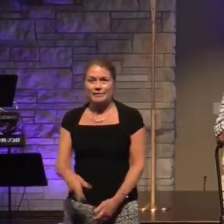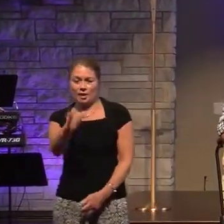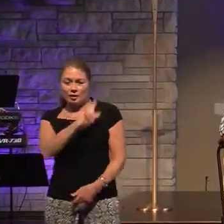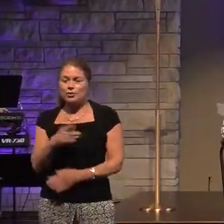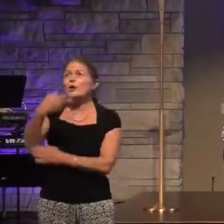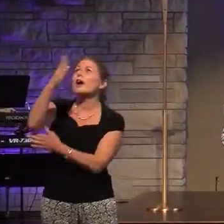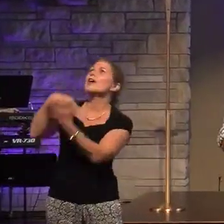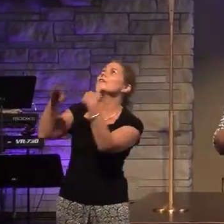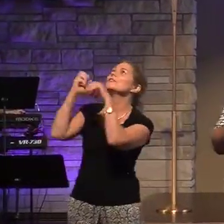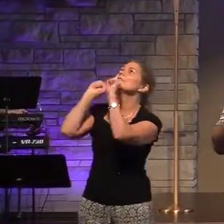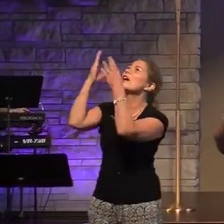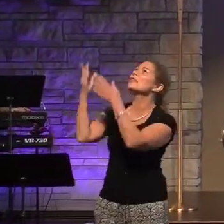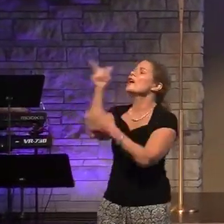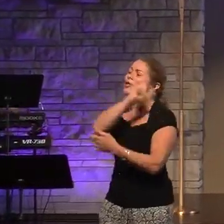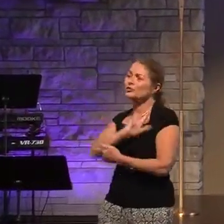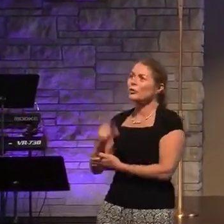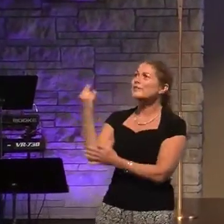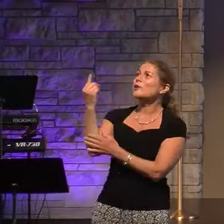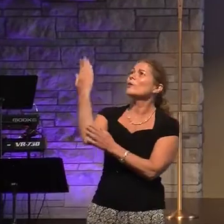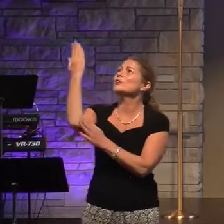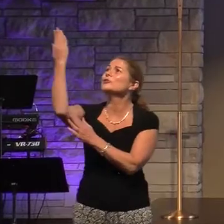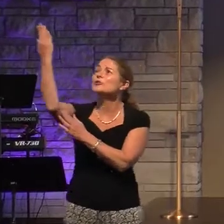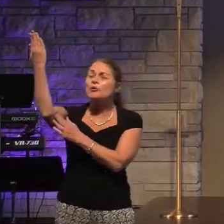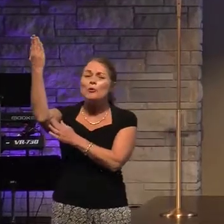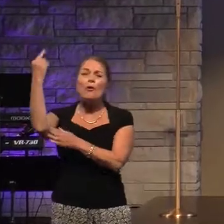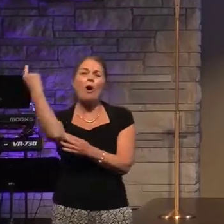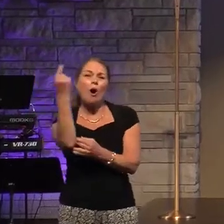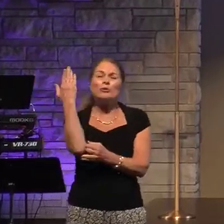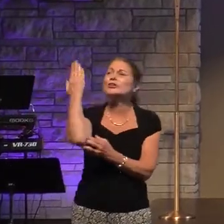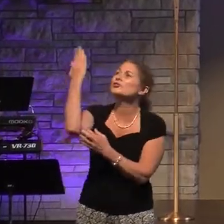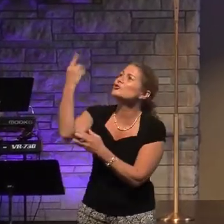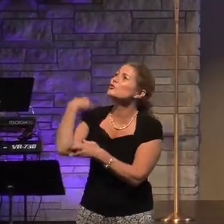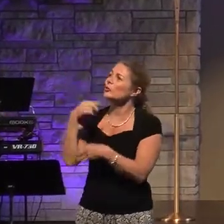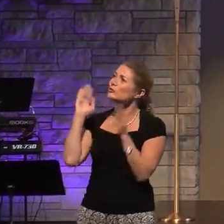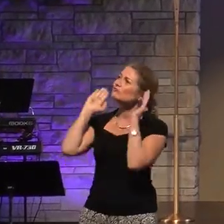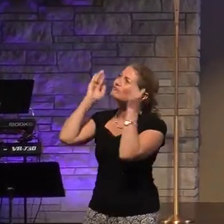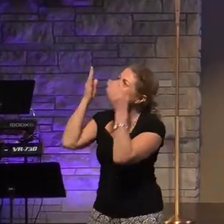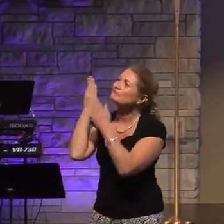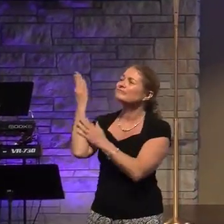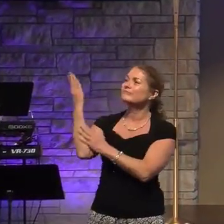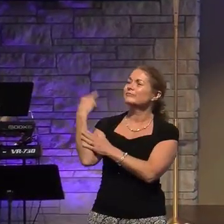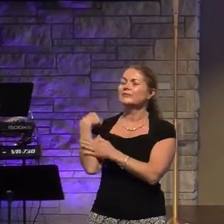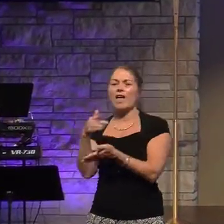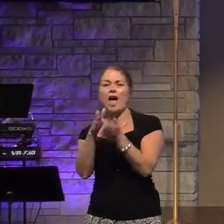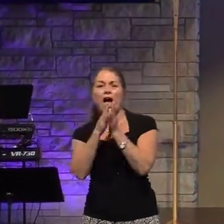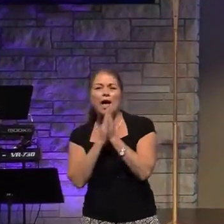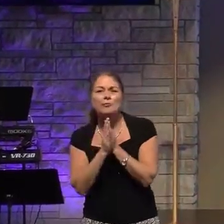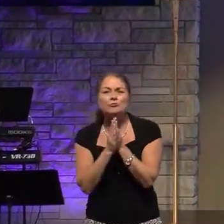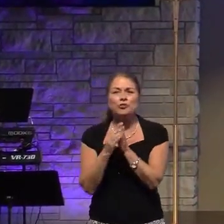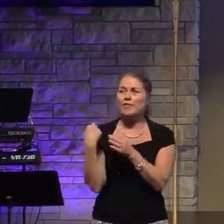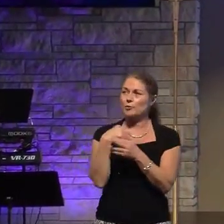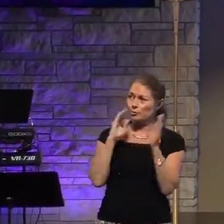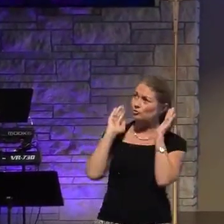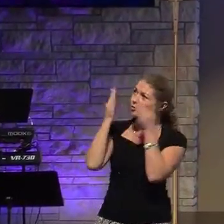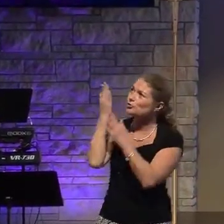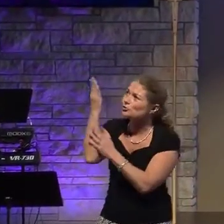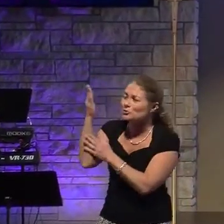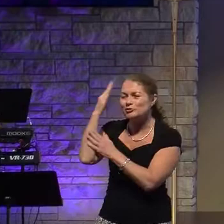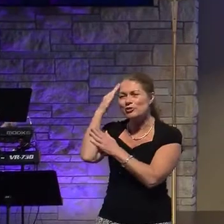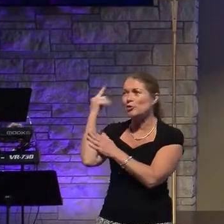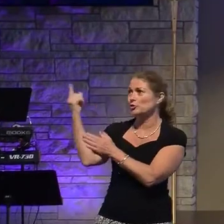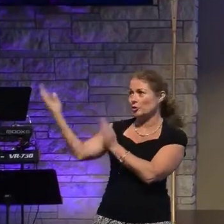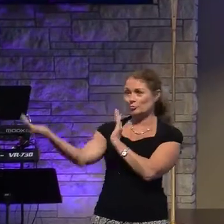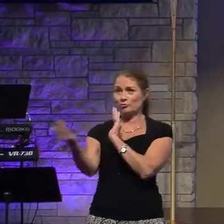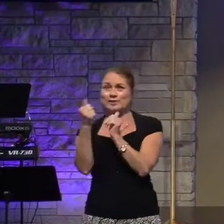God, Heavenly Father, Lord, it is only you. It is only you that we turn to. And Lord, I pray that we would turn to you, that we would know that you are present